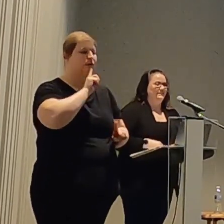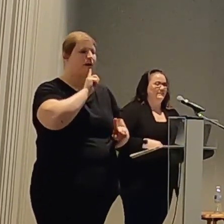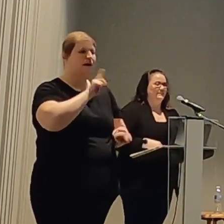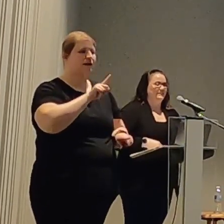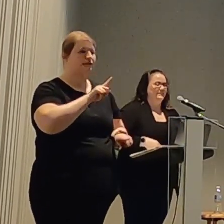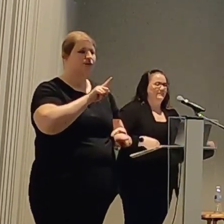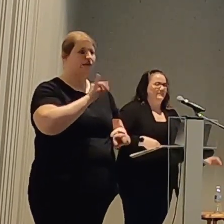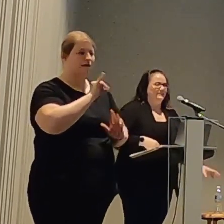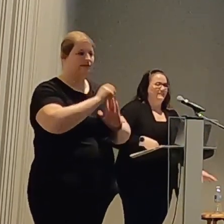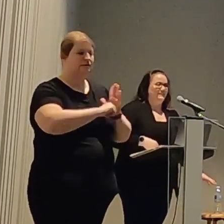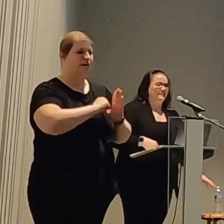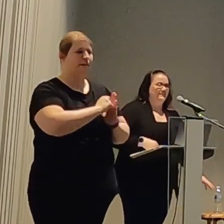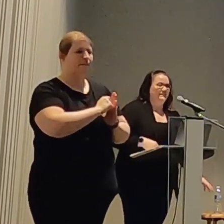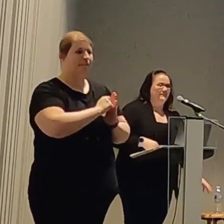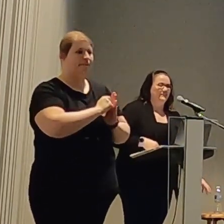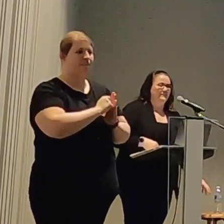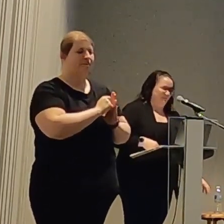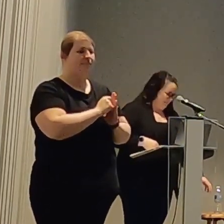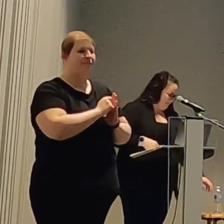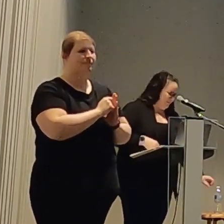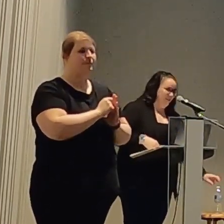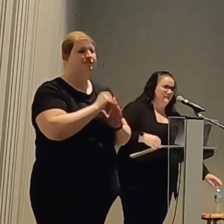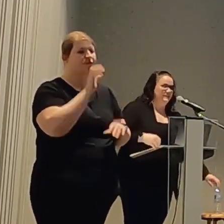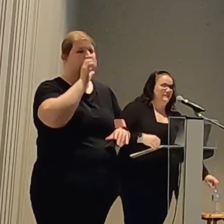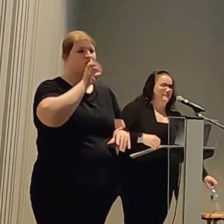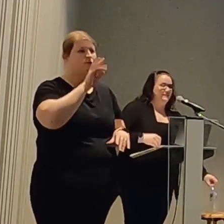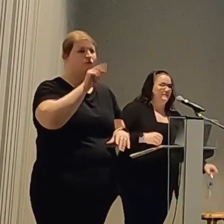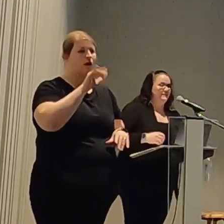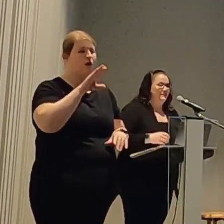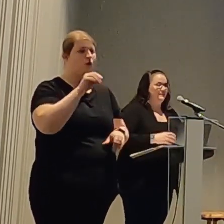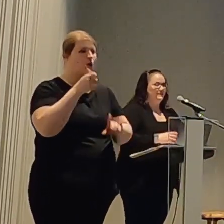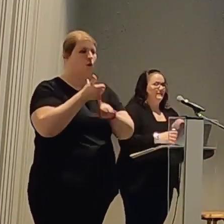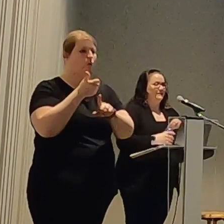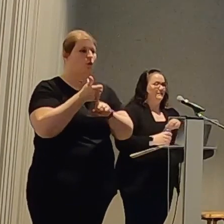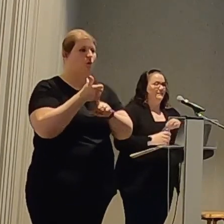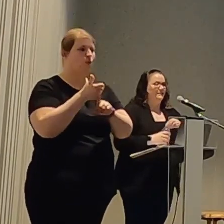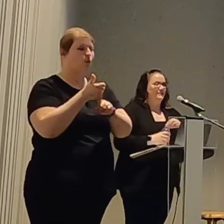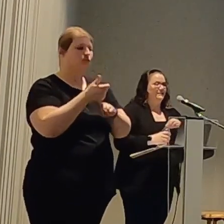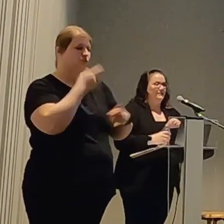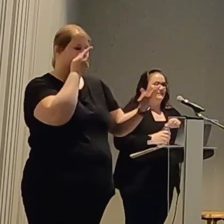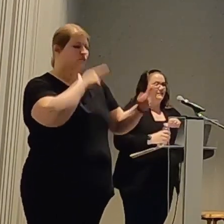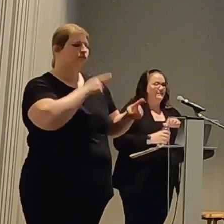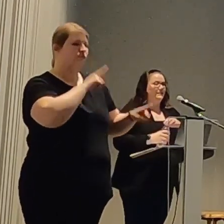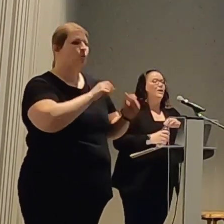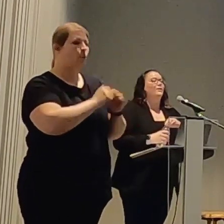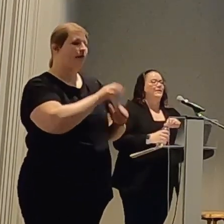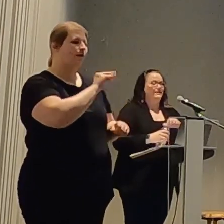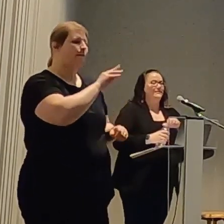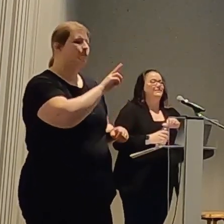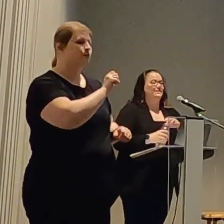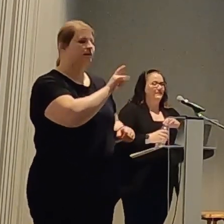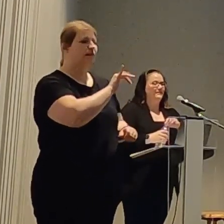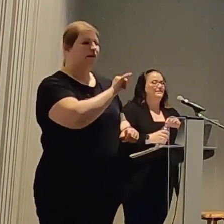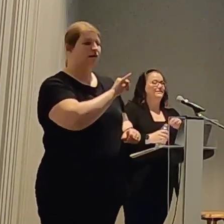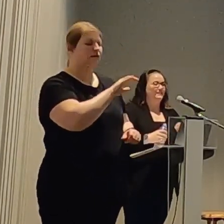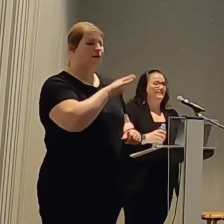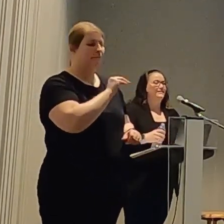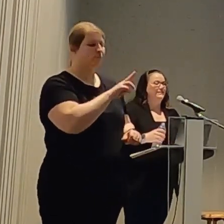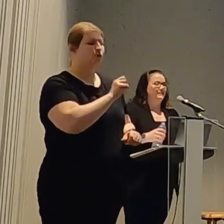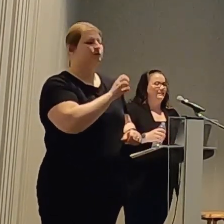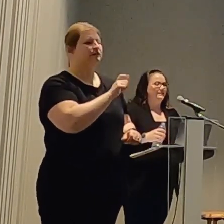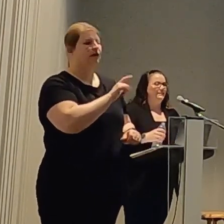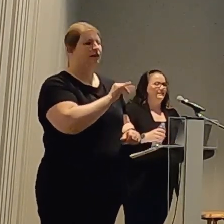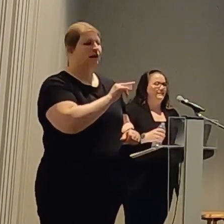for me at the time was that supposedly Franco had a deal with Mussolini and Hitler, that if